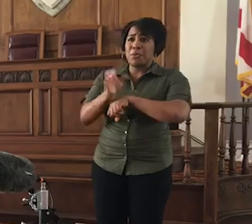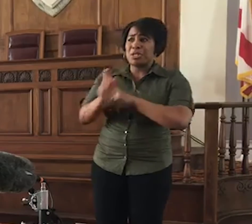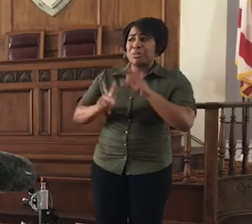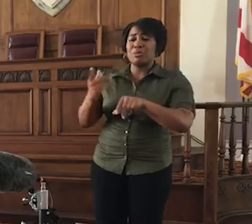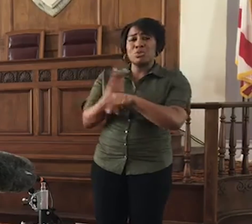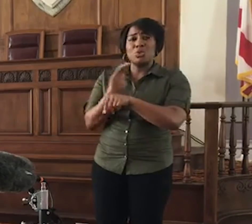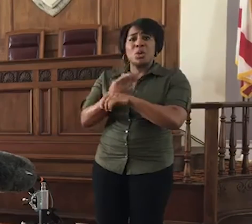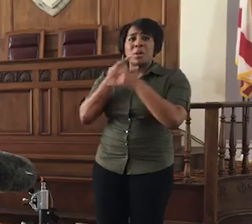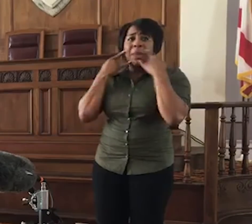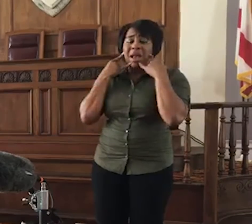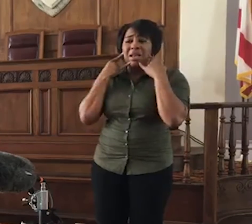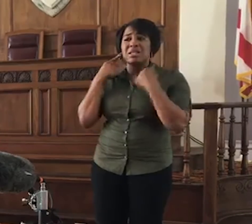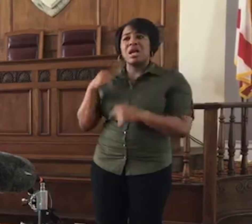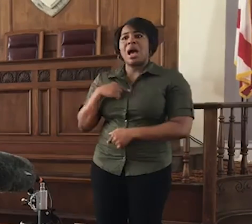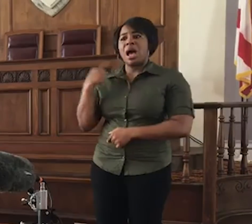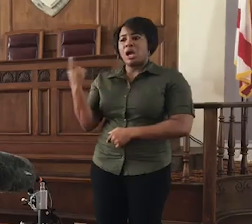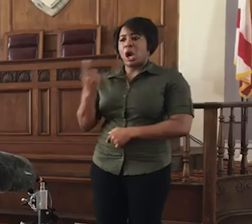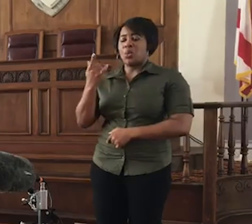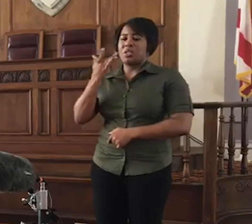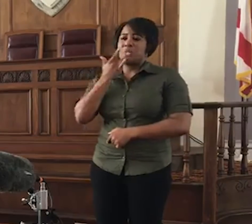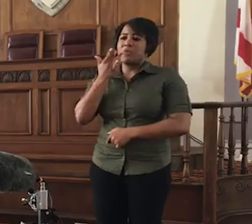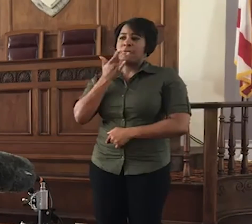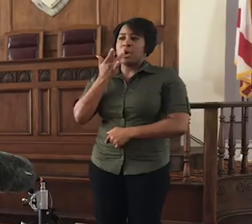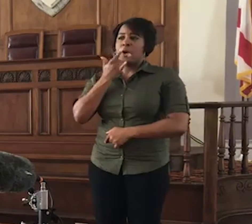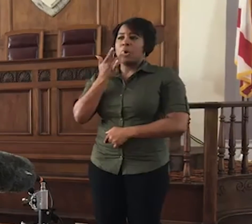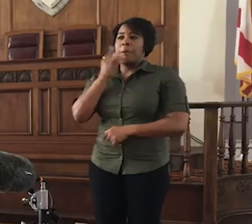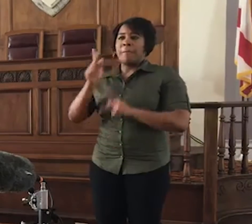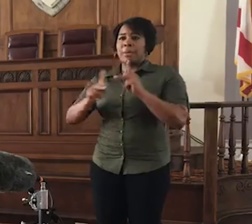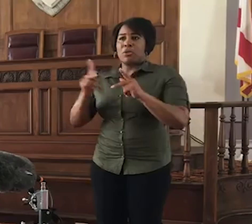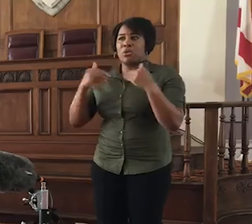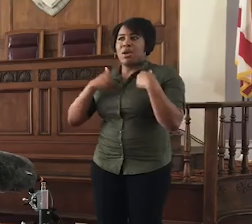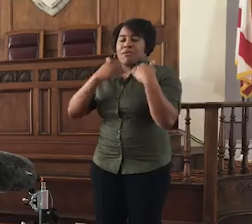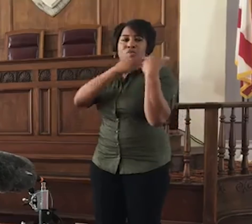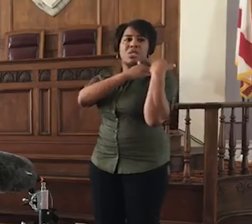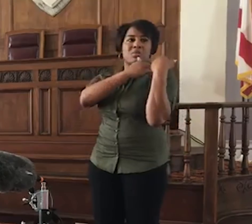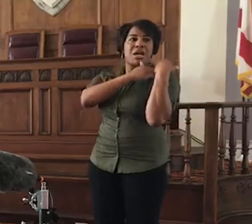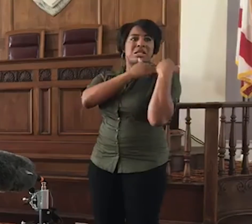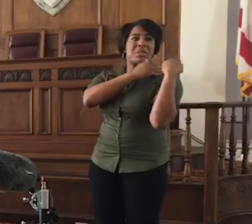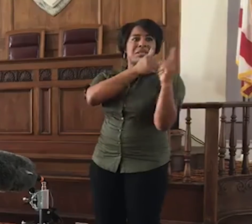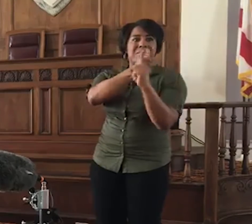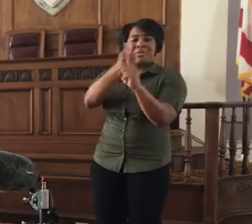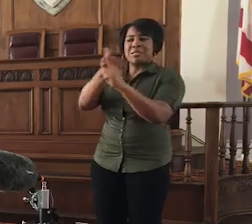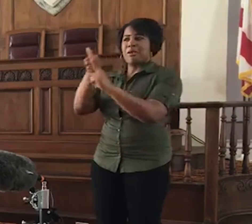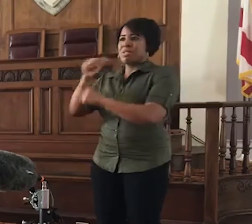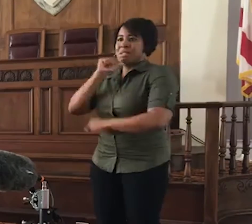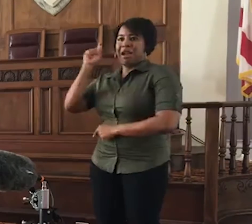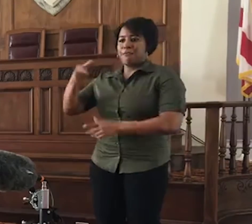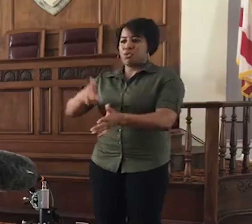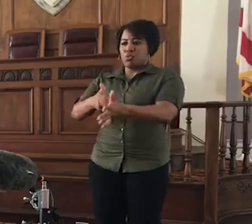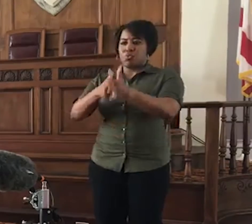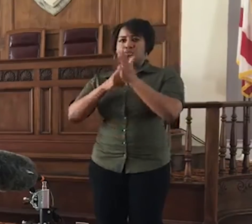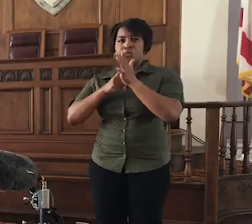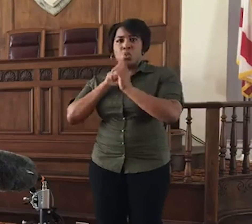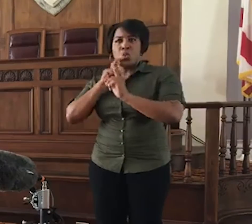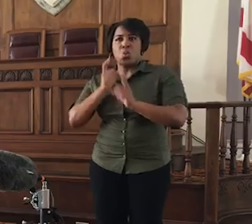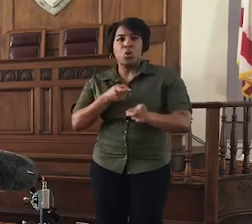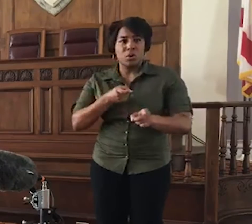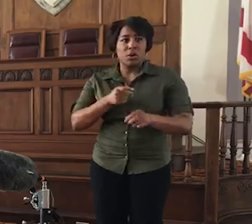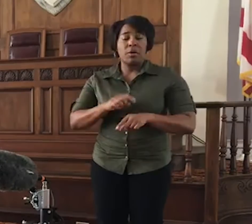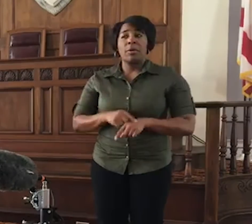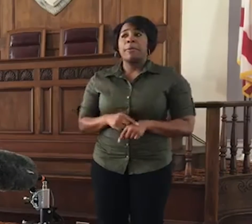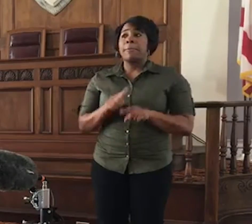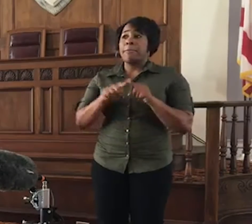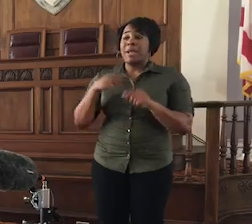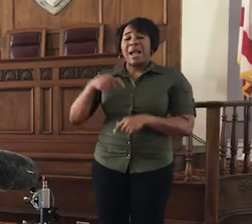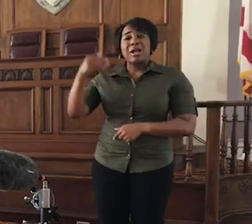responsibility over a government mandate. And yet I also know with all